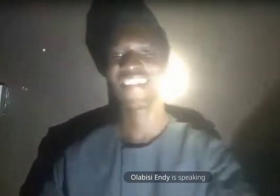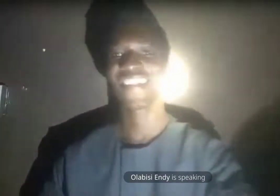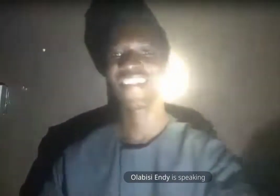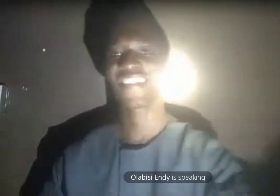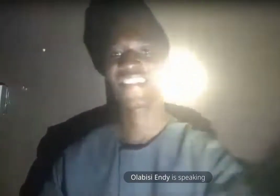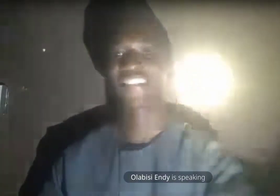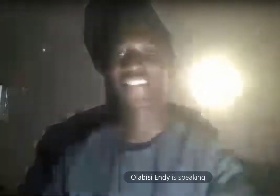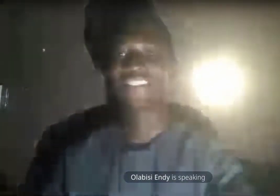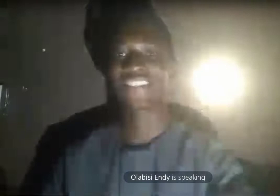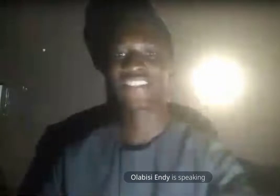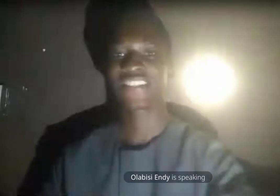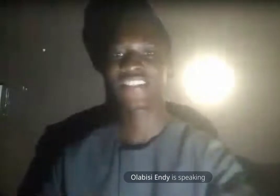billion